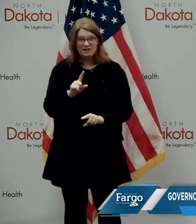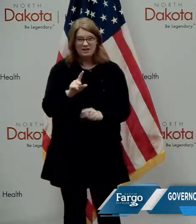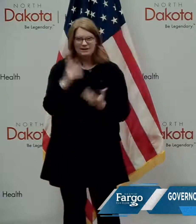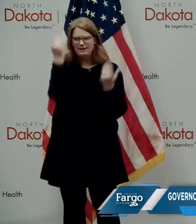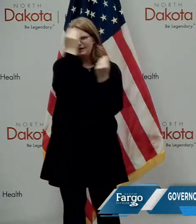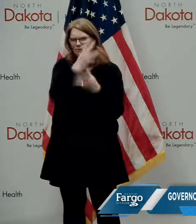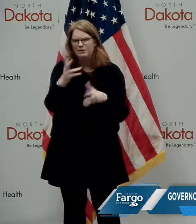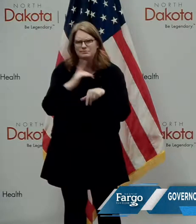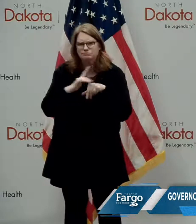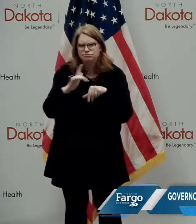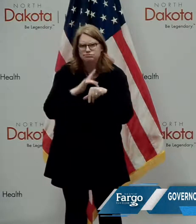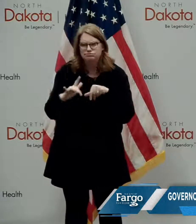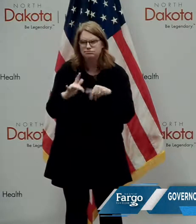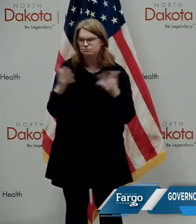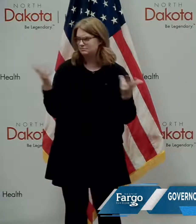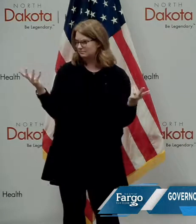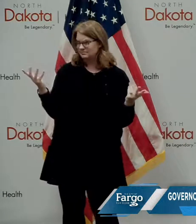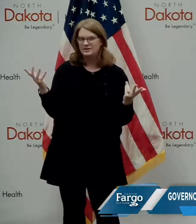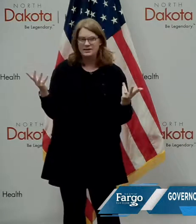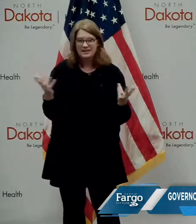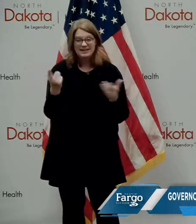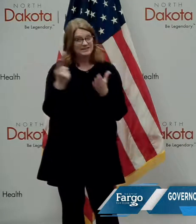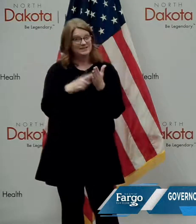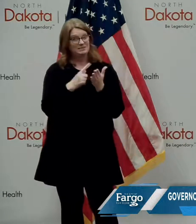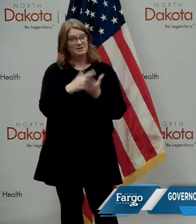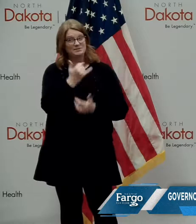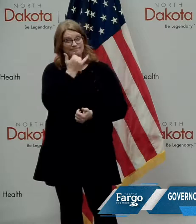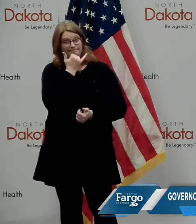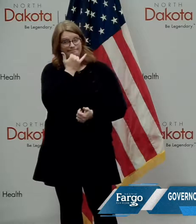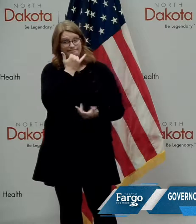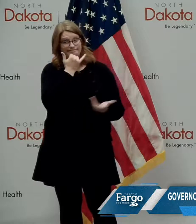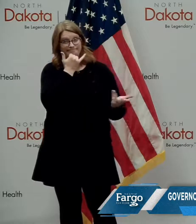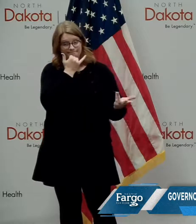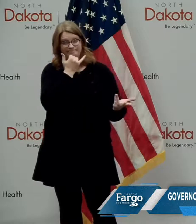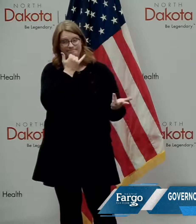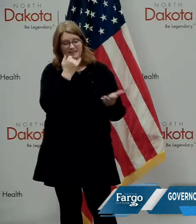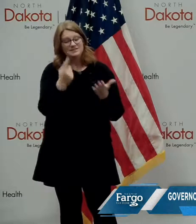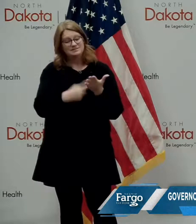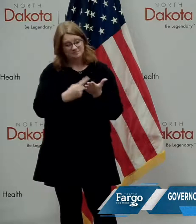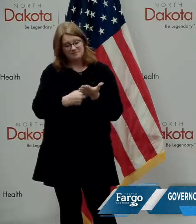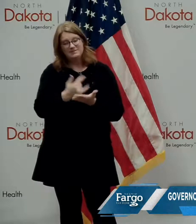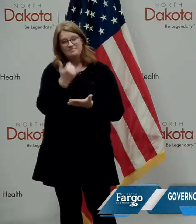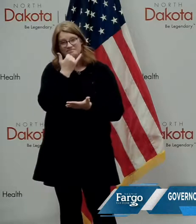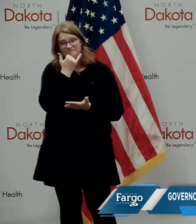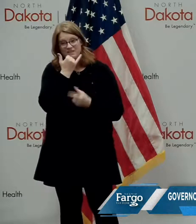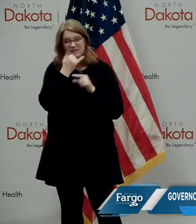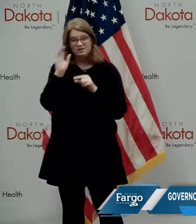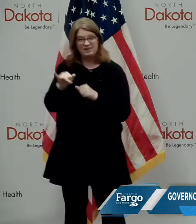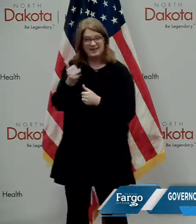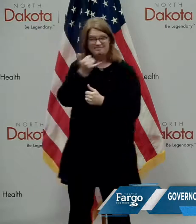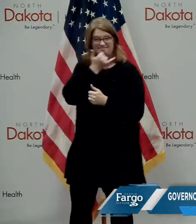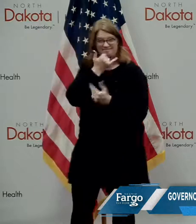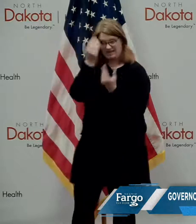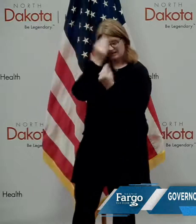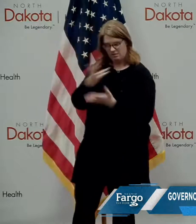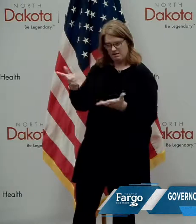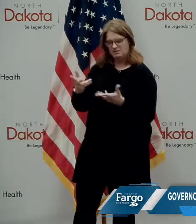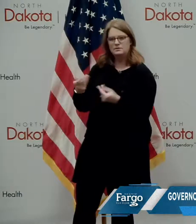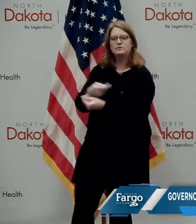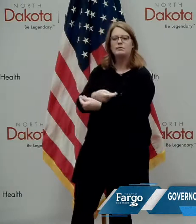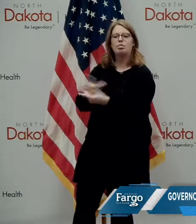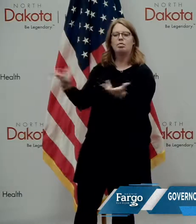that often is inaccurate, that is also being spread around, which just adds and fuels to